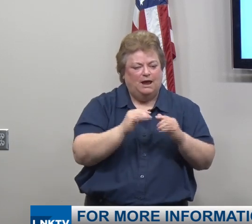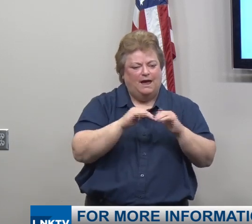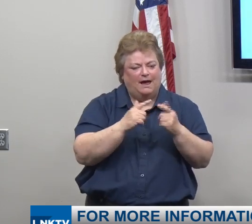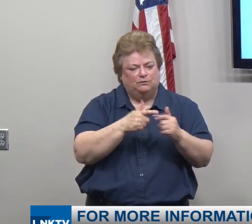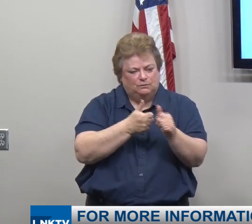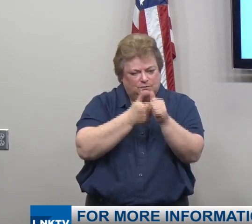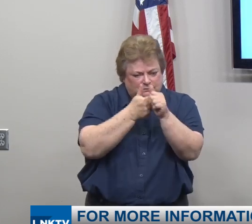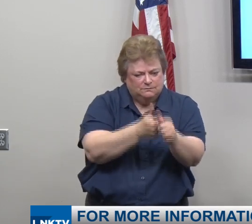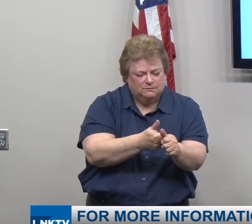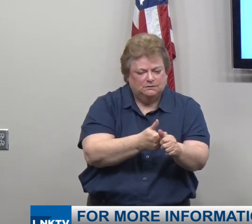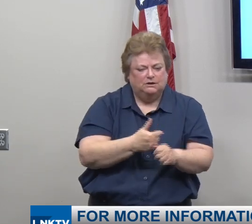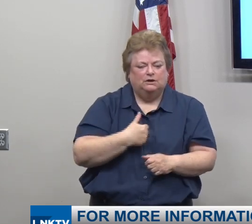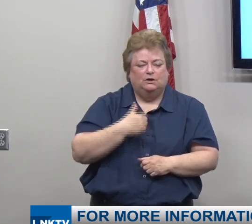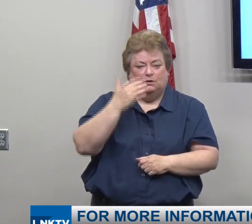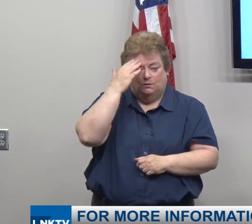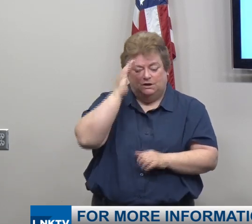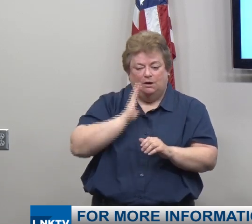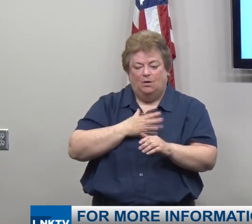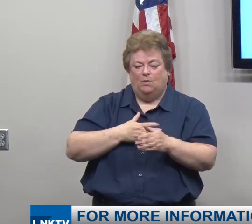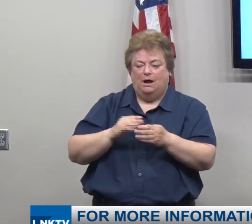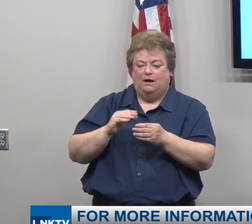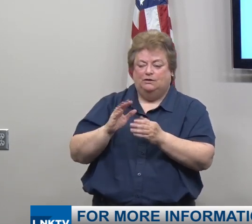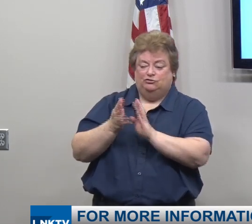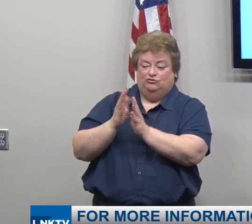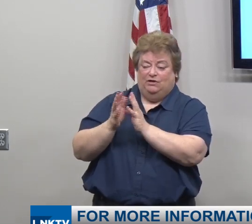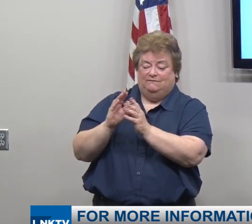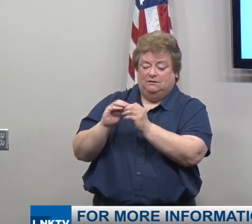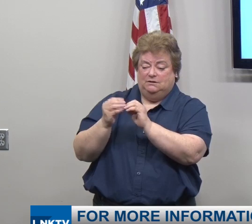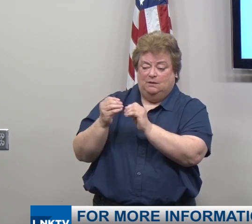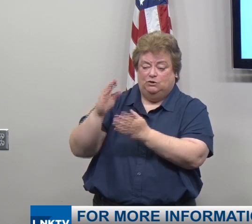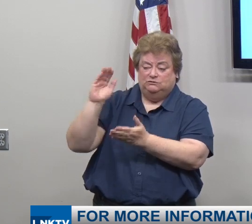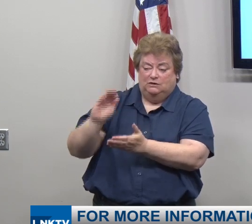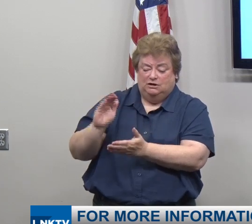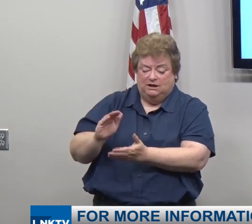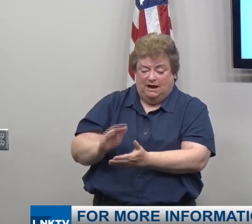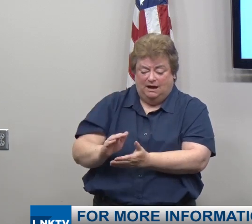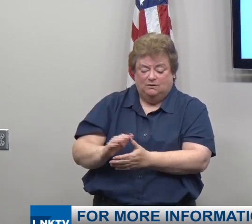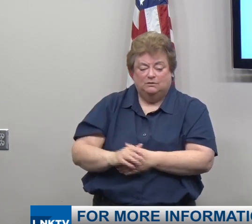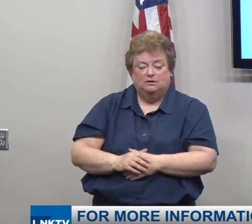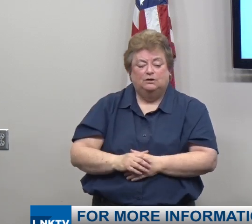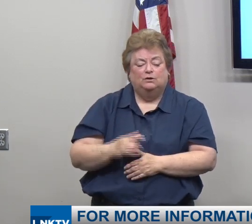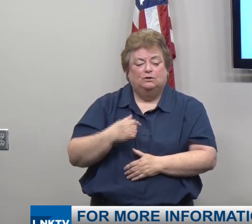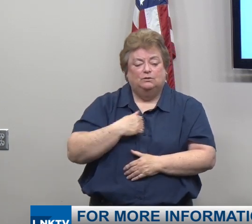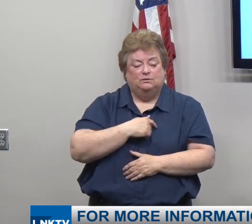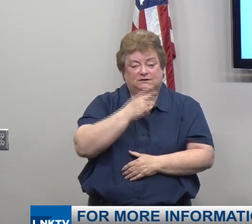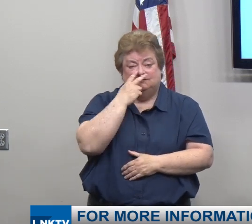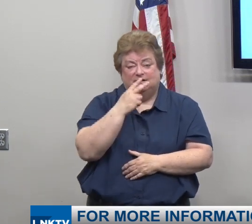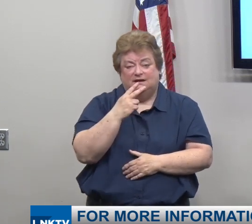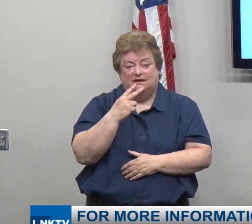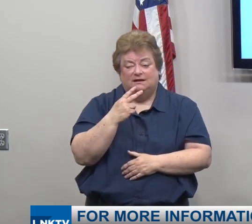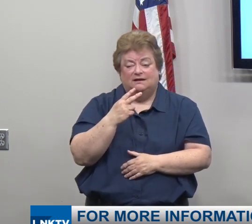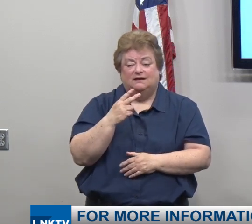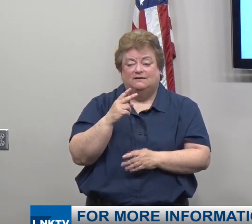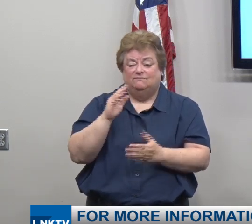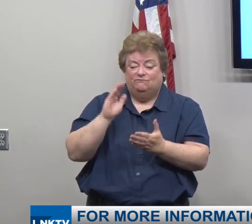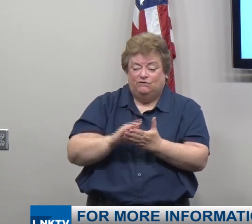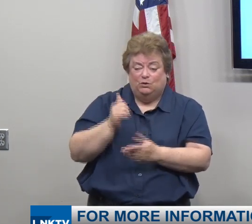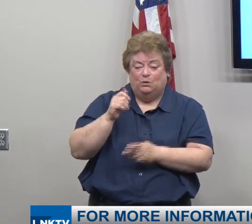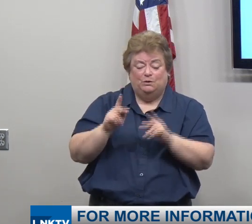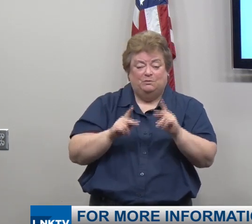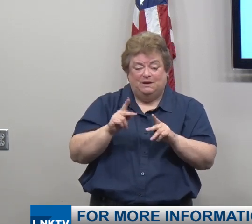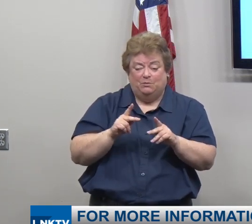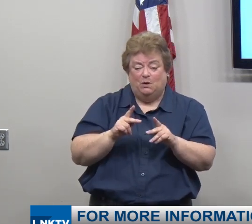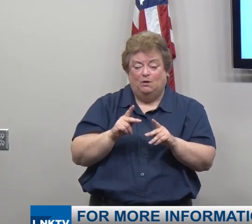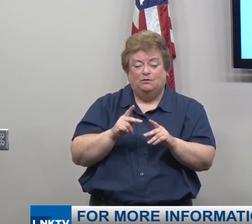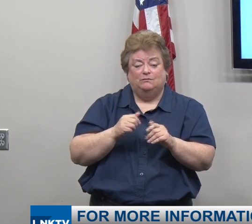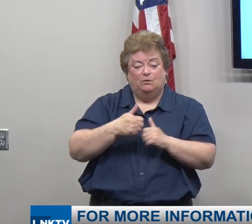course, know that our traffic counts are down. We see that fewer people are on that morning commute or walking around